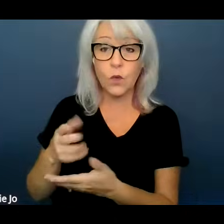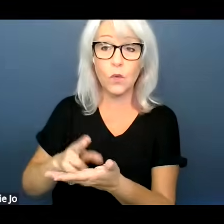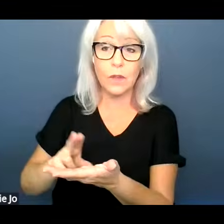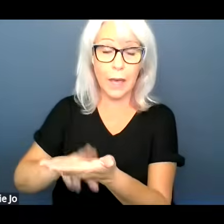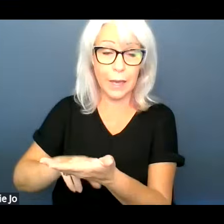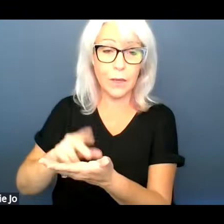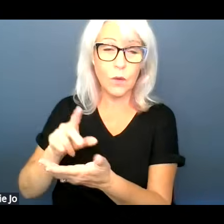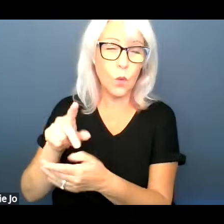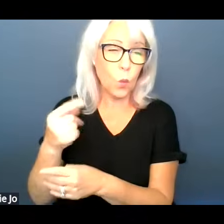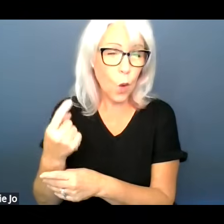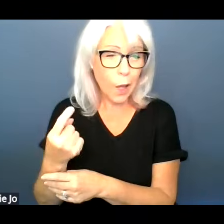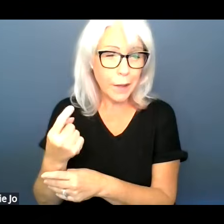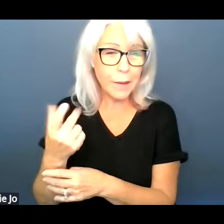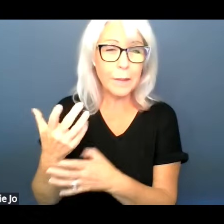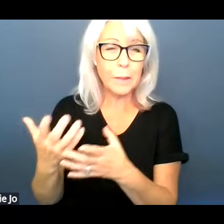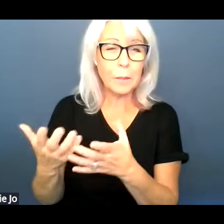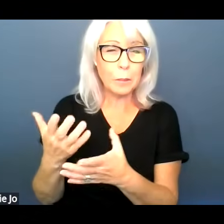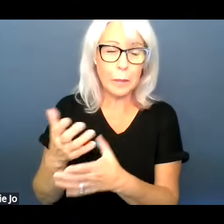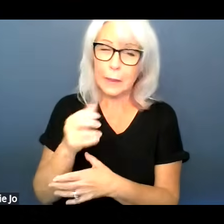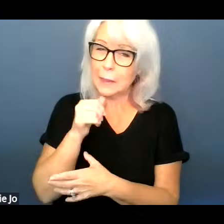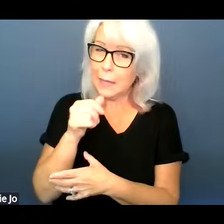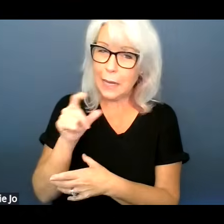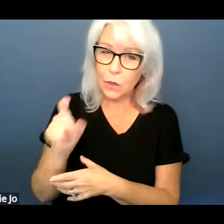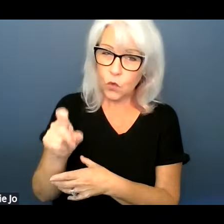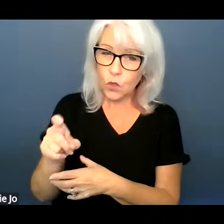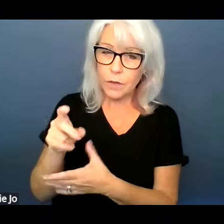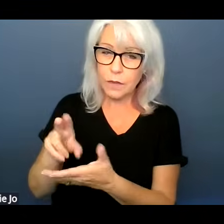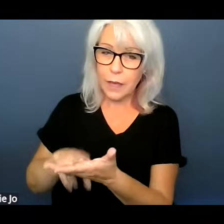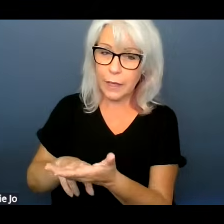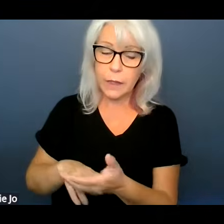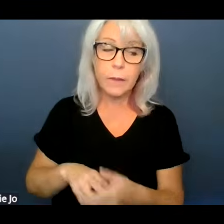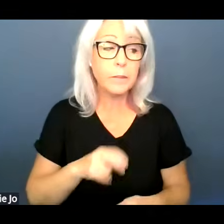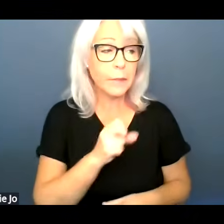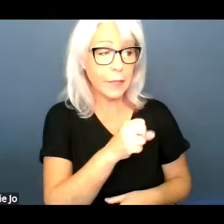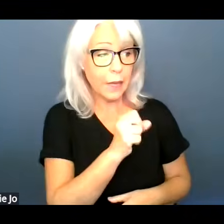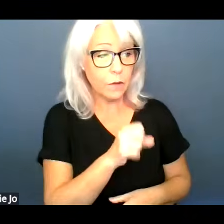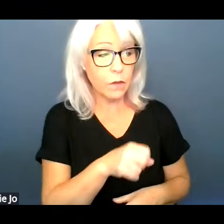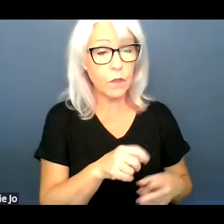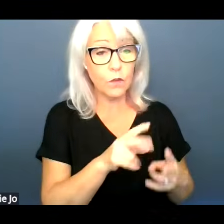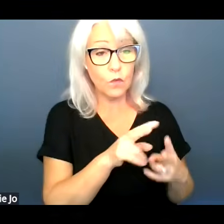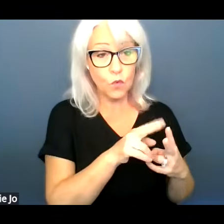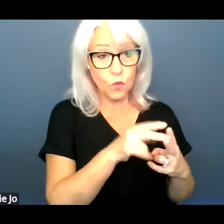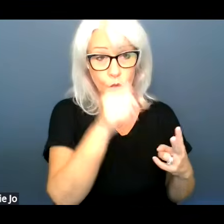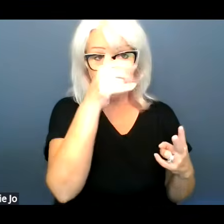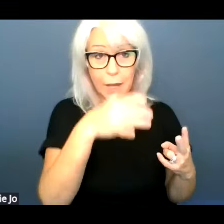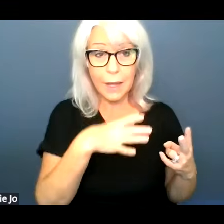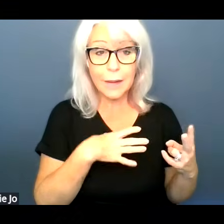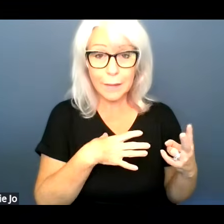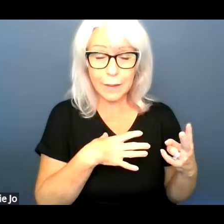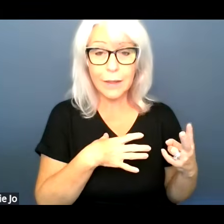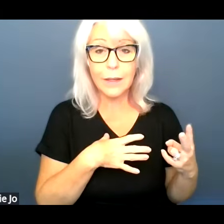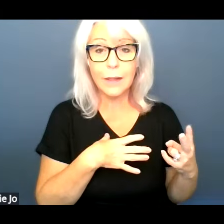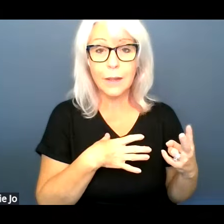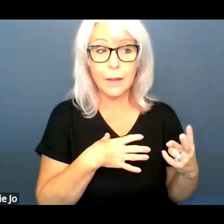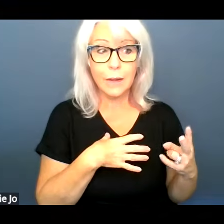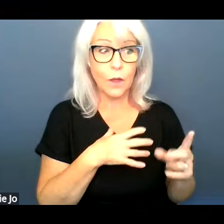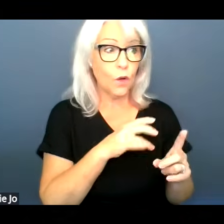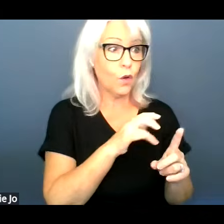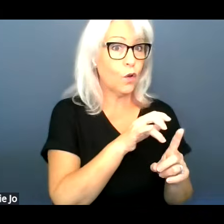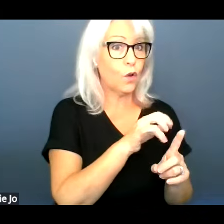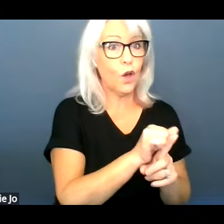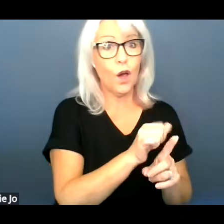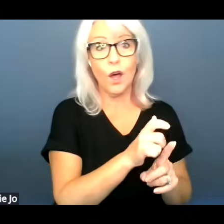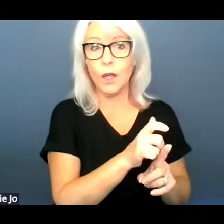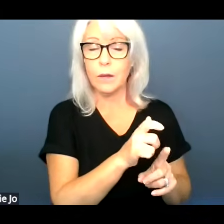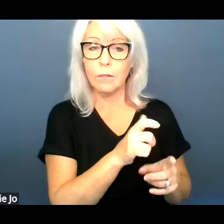circulator. Yeah, the first 2 gentlemen, it was a case of getting caught talking to the previous person